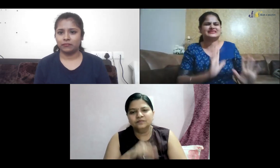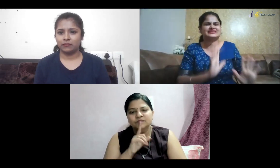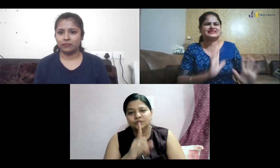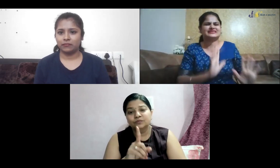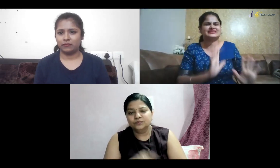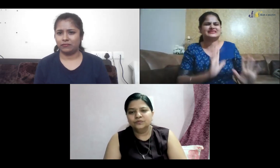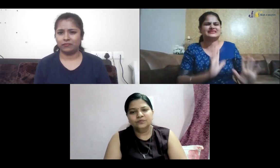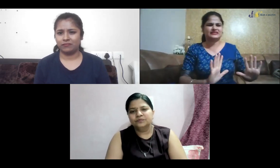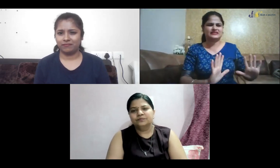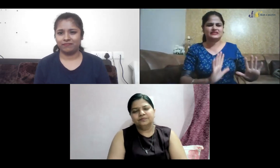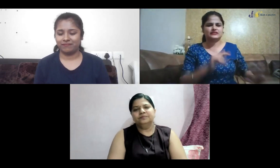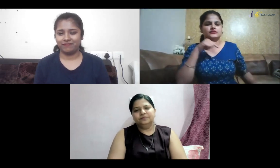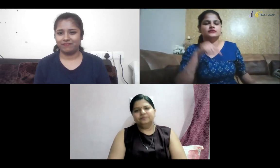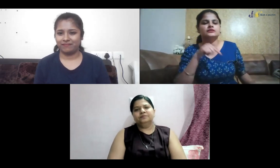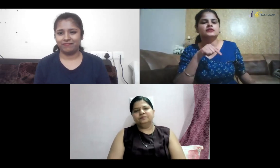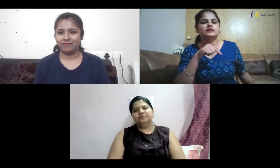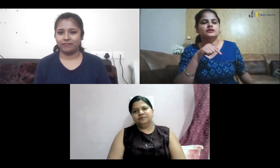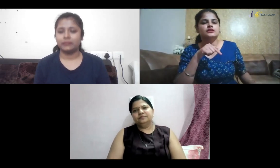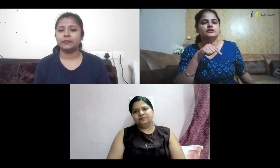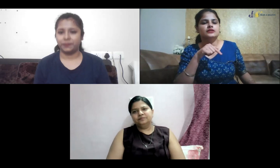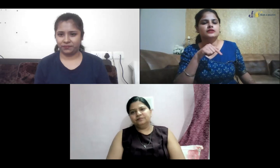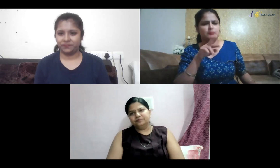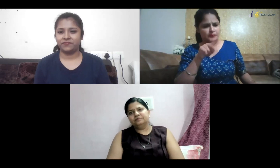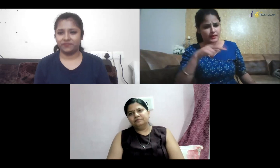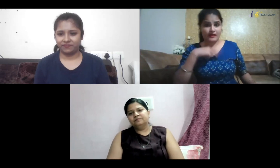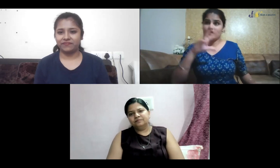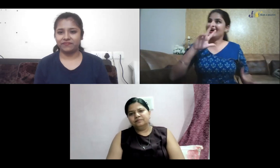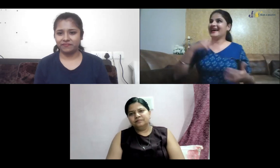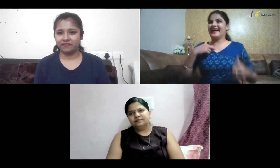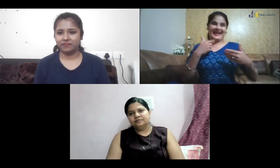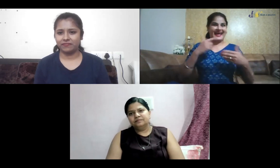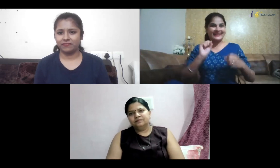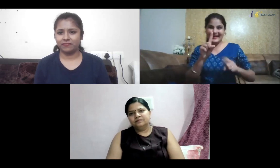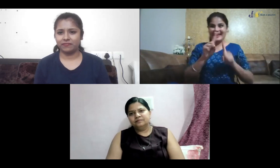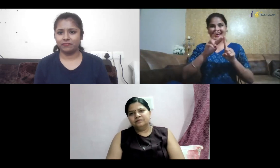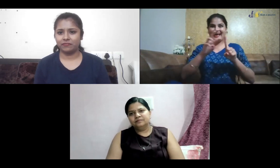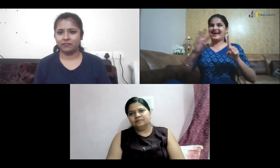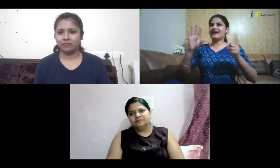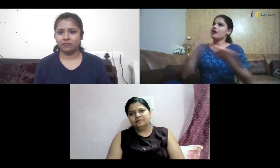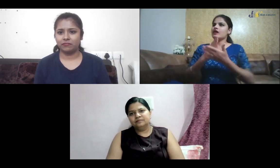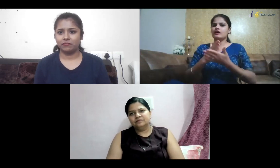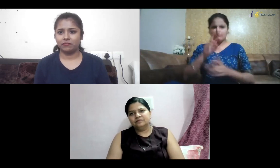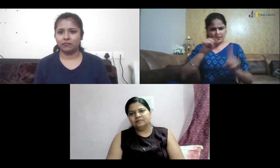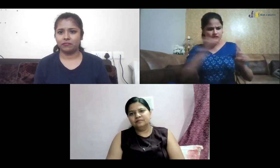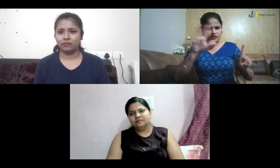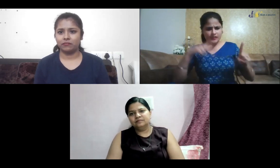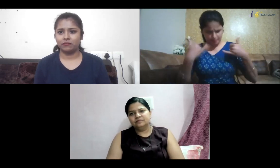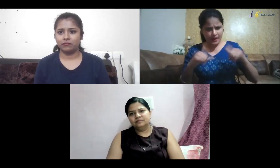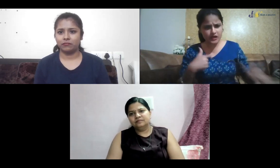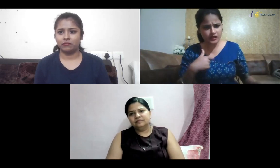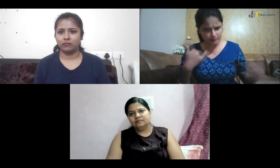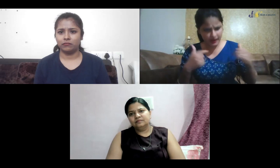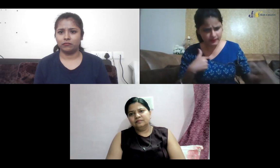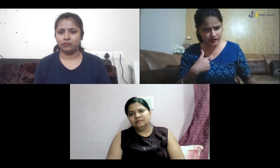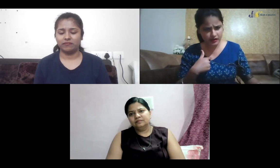girls? Far places. So parents will ask them, you have to come soon at home, So after